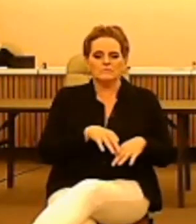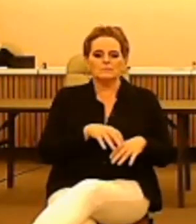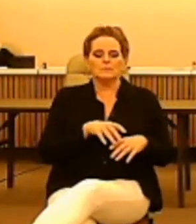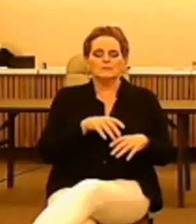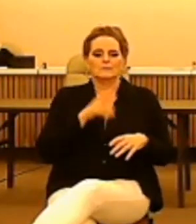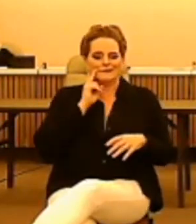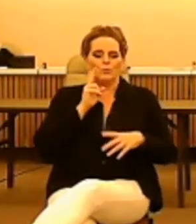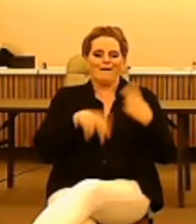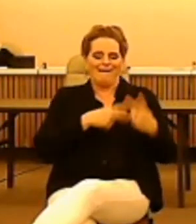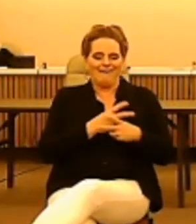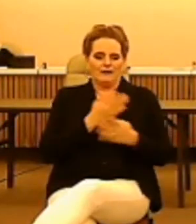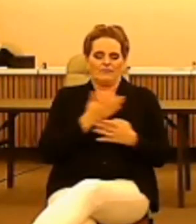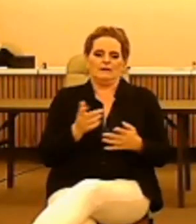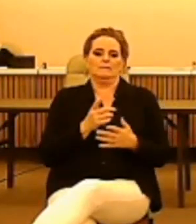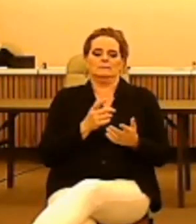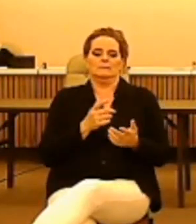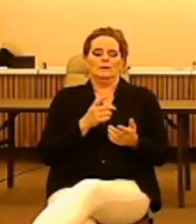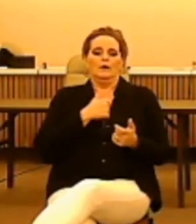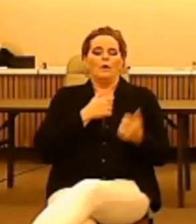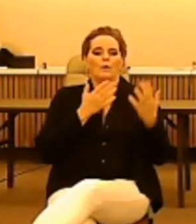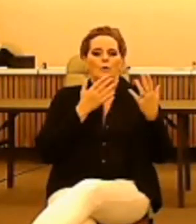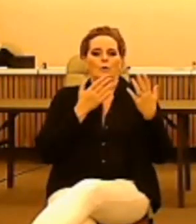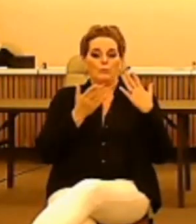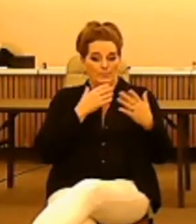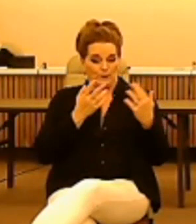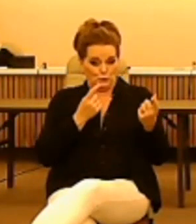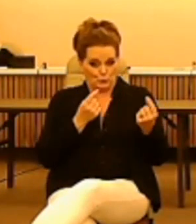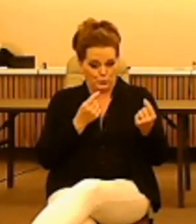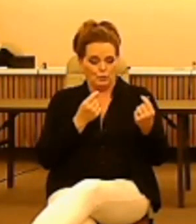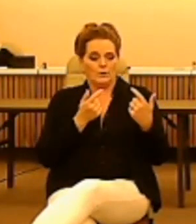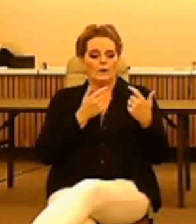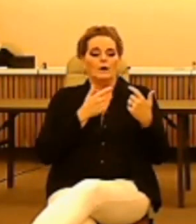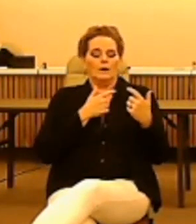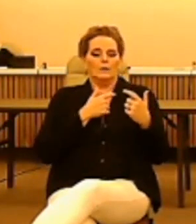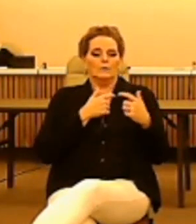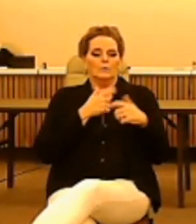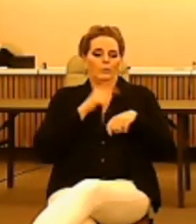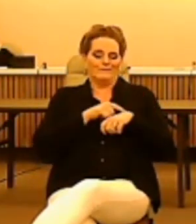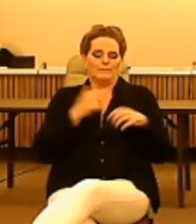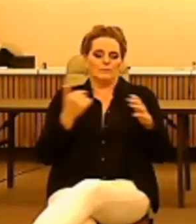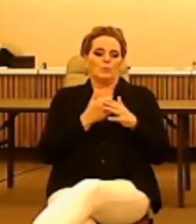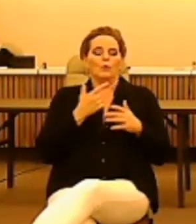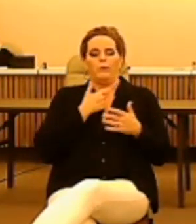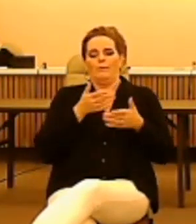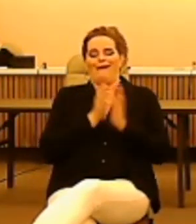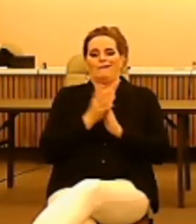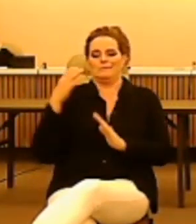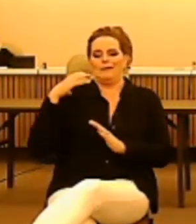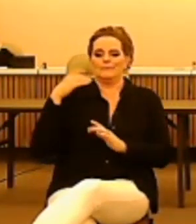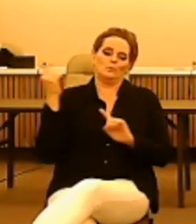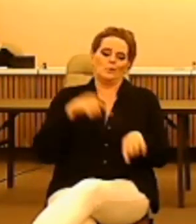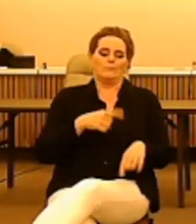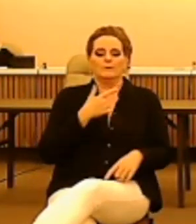type of things we're going to look. What we'll probably do as we get closer, we'll have the captain come speak at a workshop